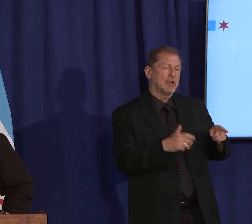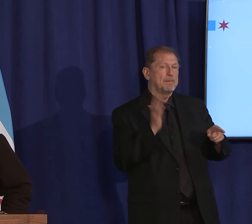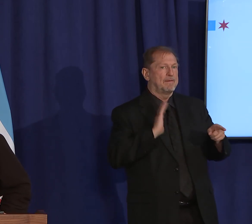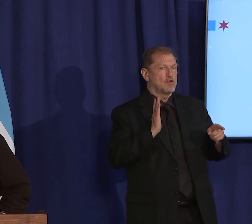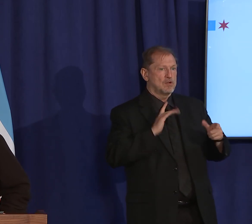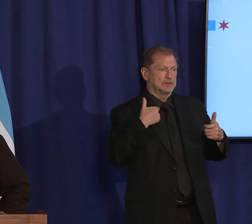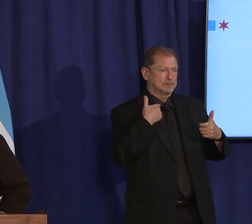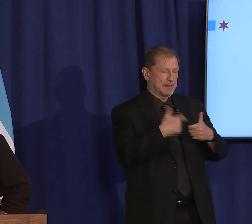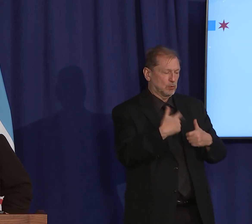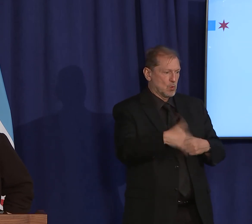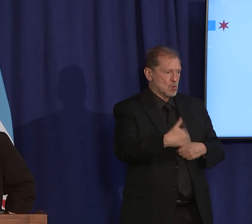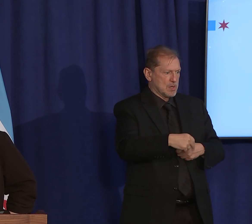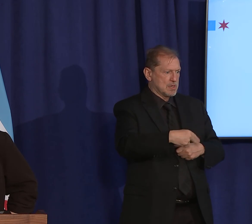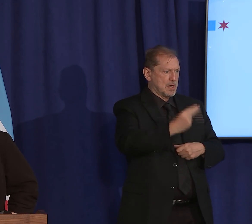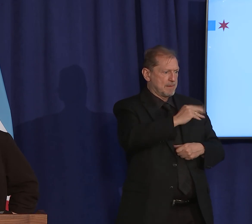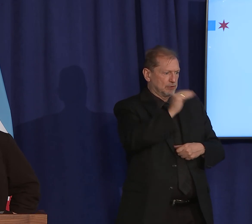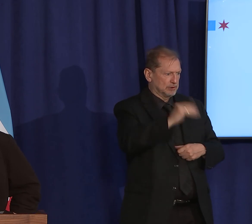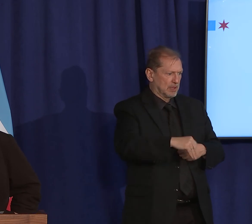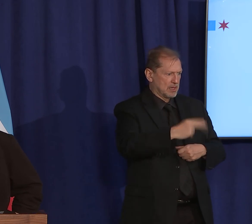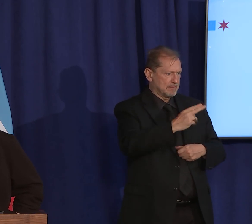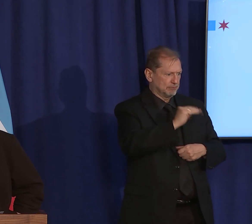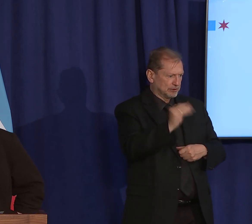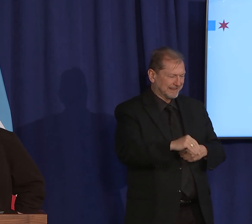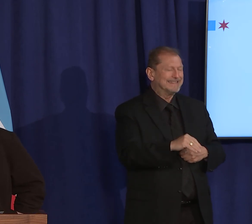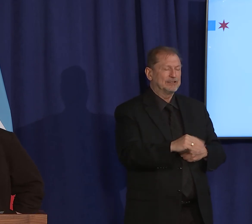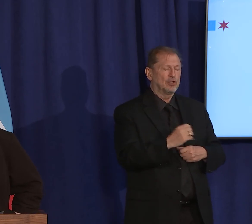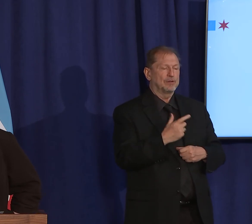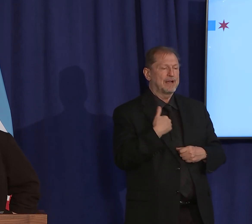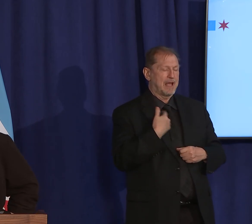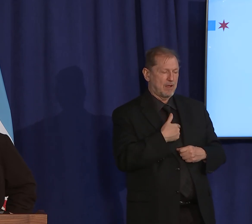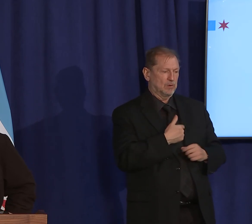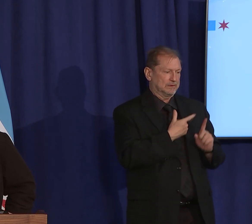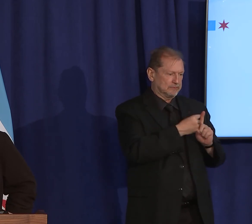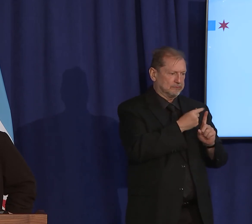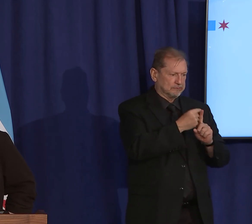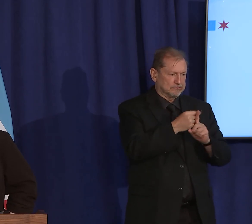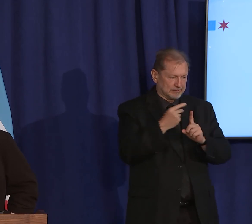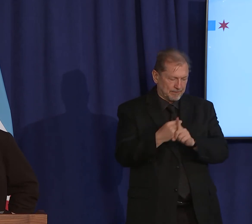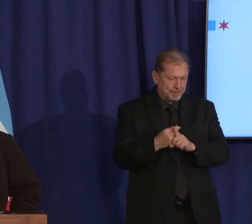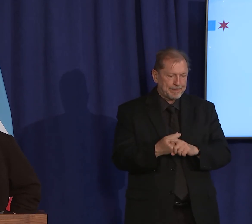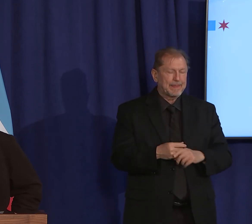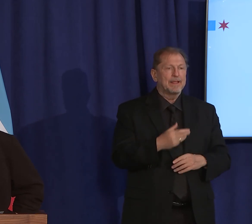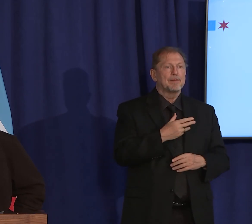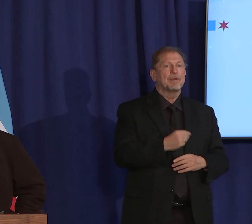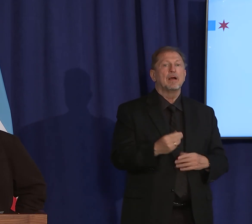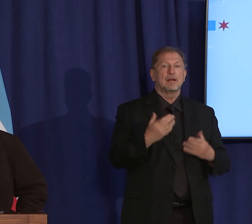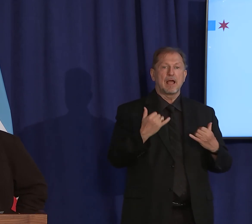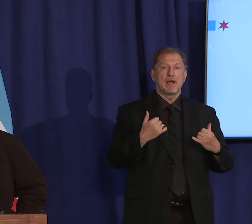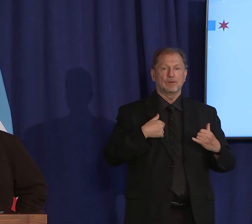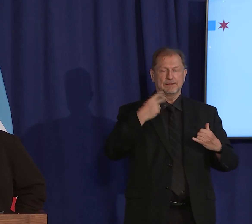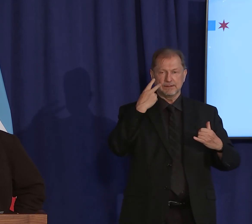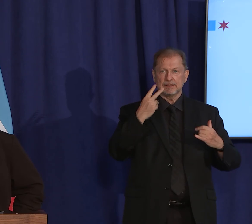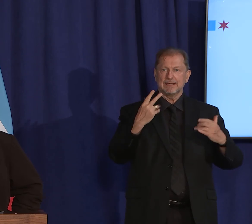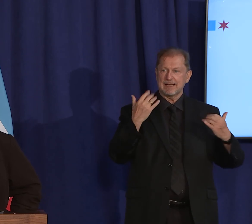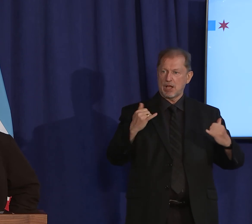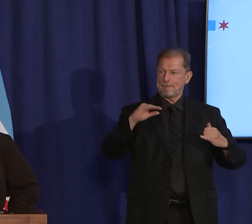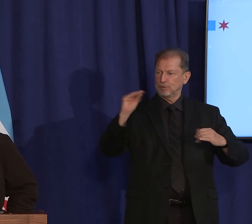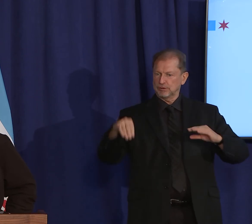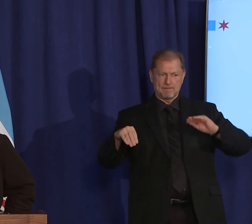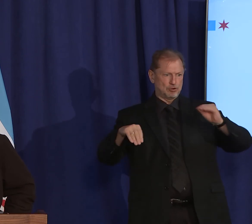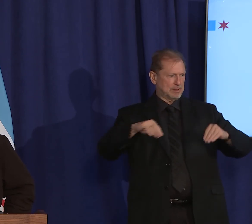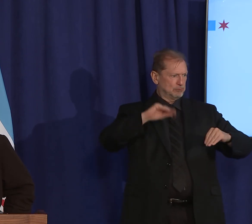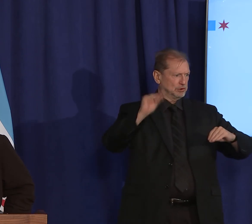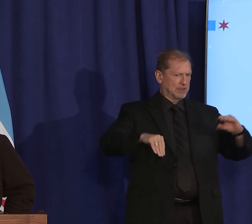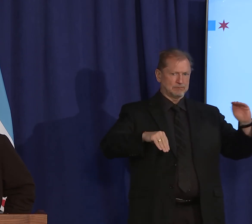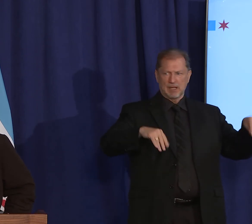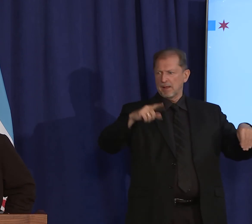much seeing those very high case rates, and the fact that, you know, we are now seeing cases and outcomes look like Chicago is something I'm really proud of, and that we